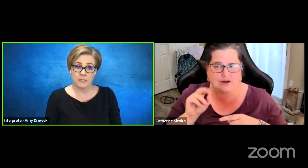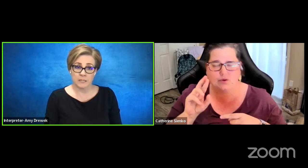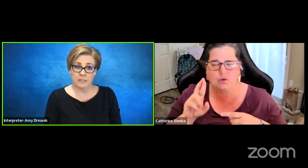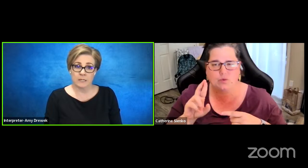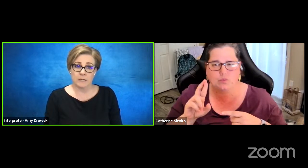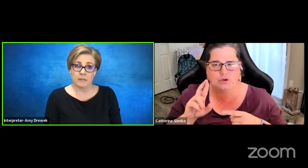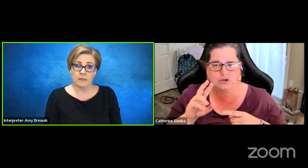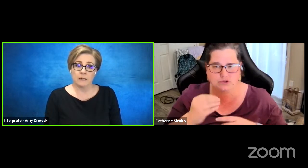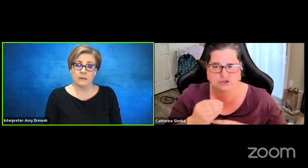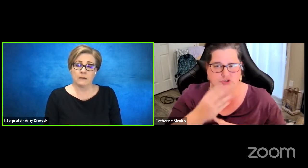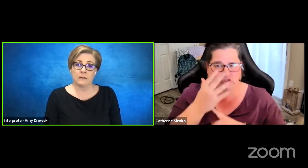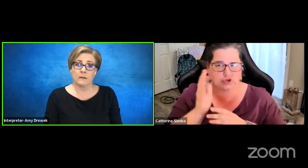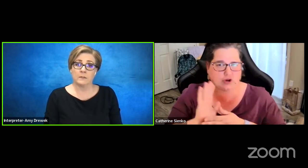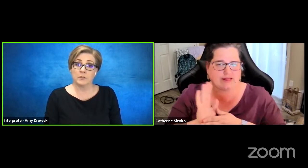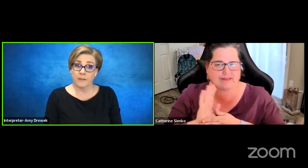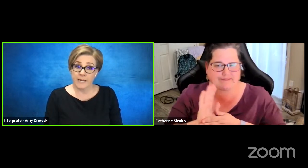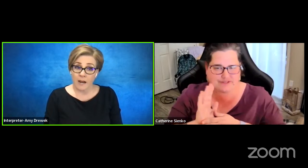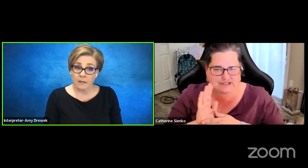your hand,